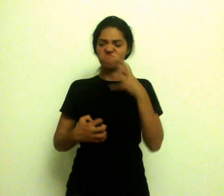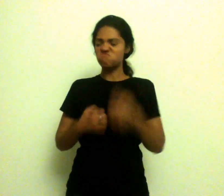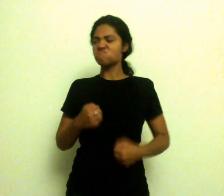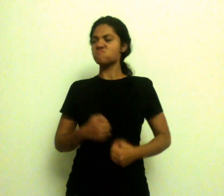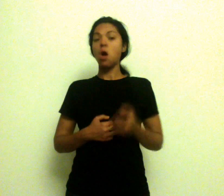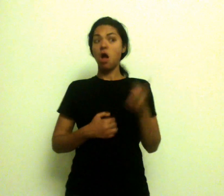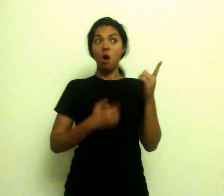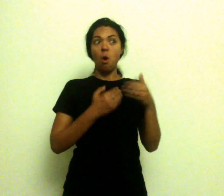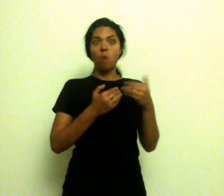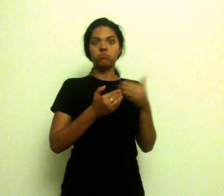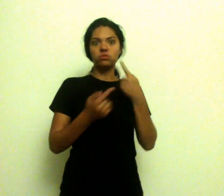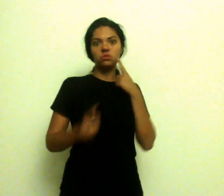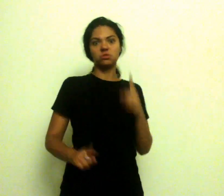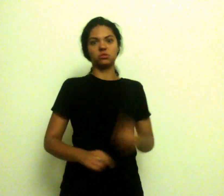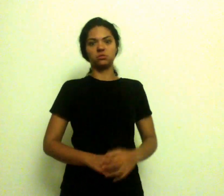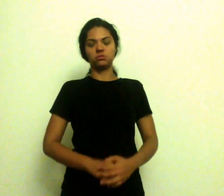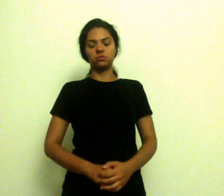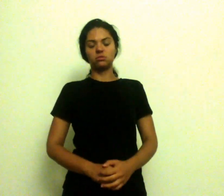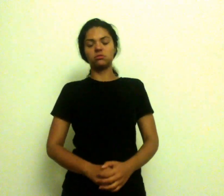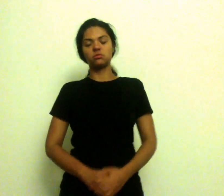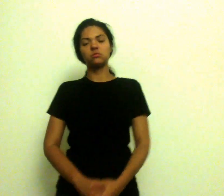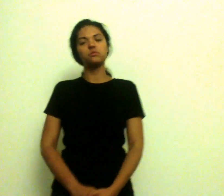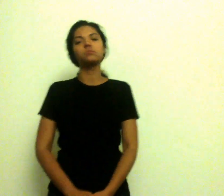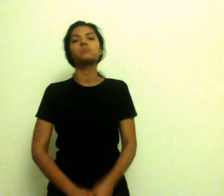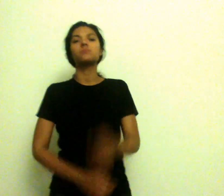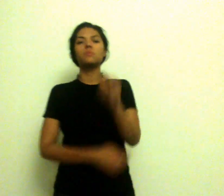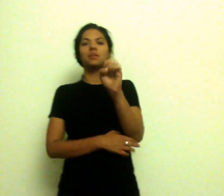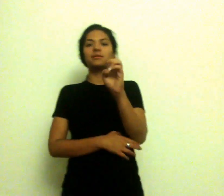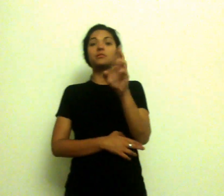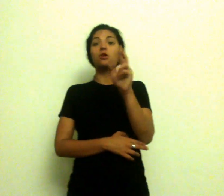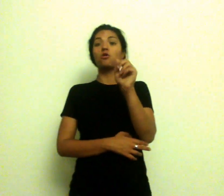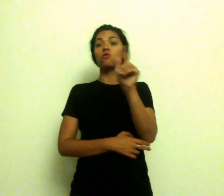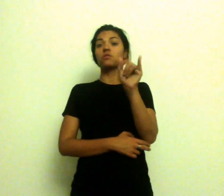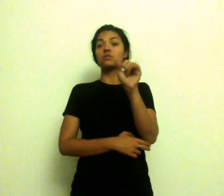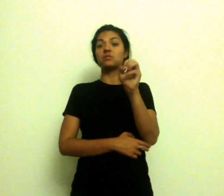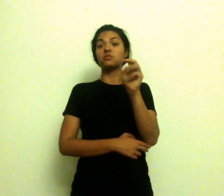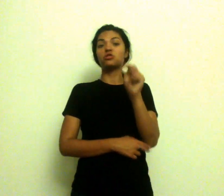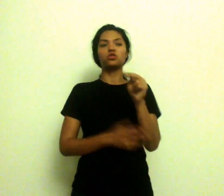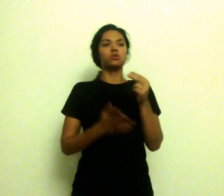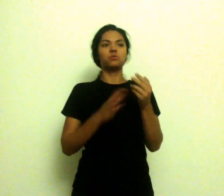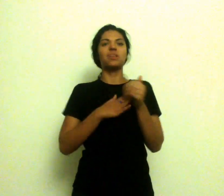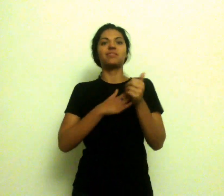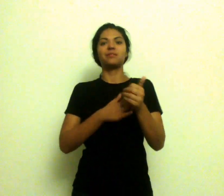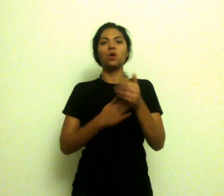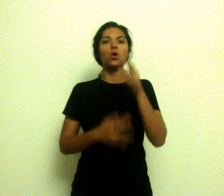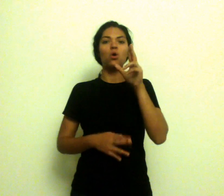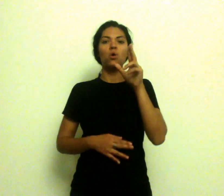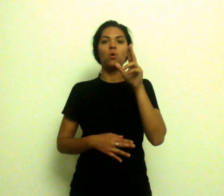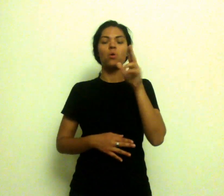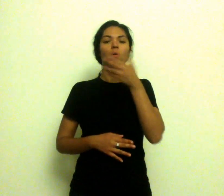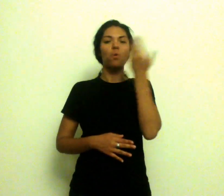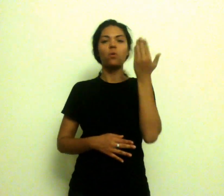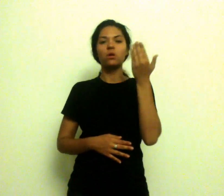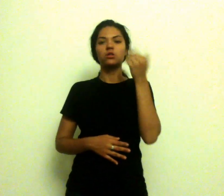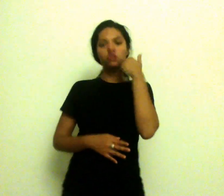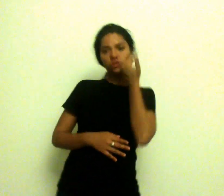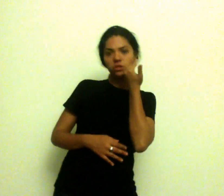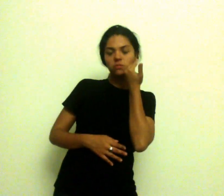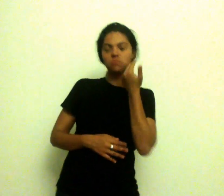Secularization ends up with no sense of shame. Where religious ideas, institutions, and interpretations have lost their social significance, how do you